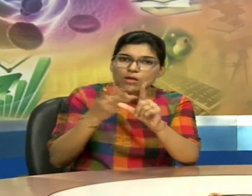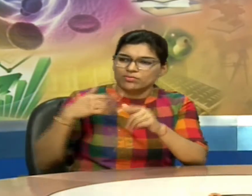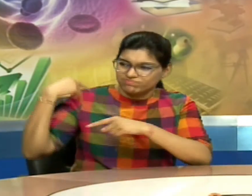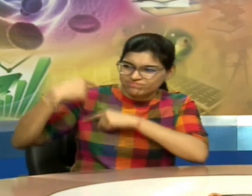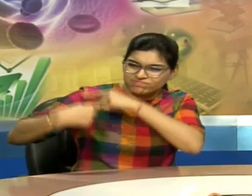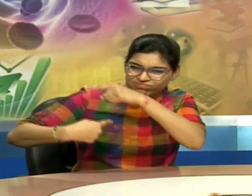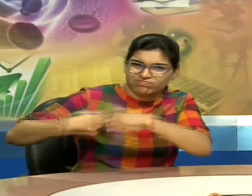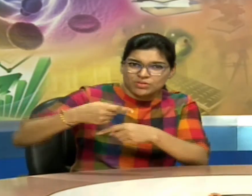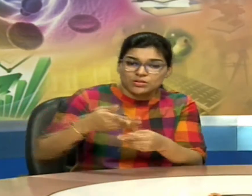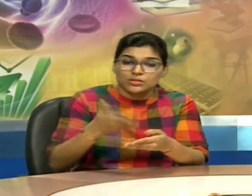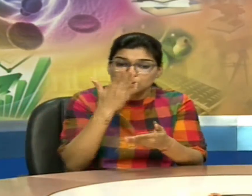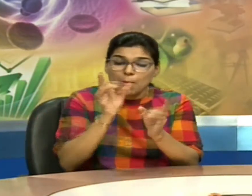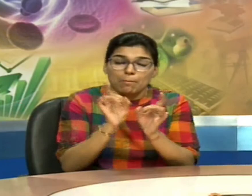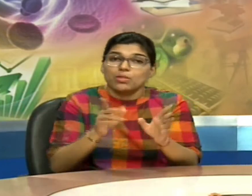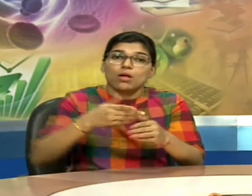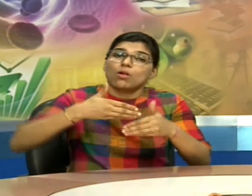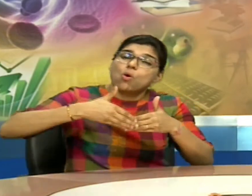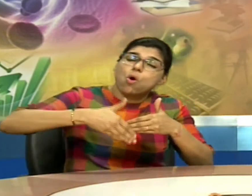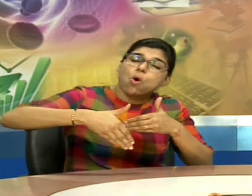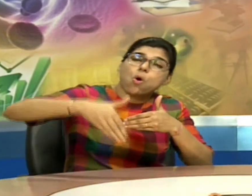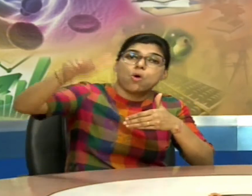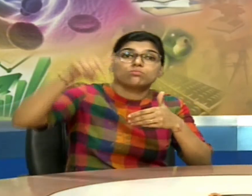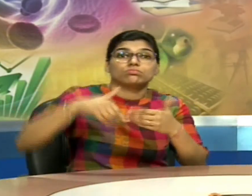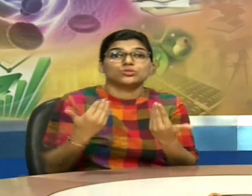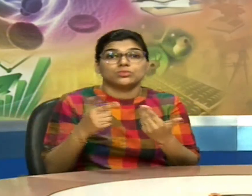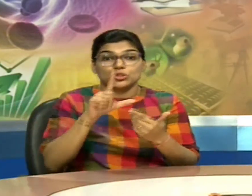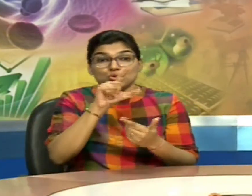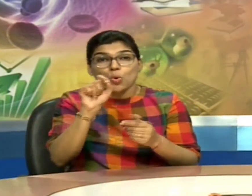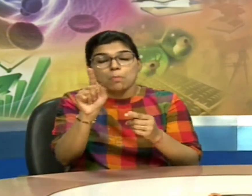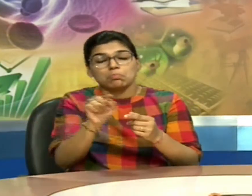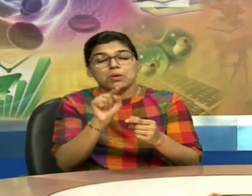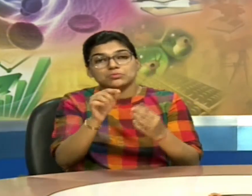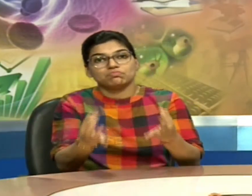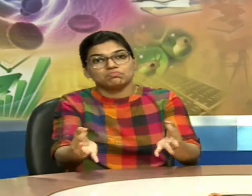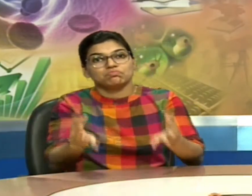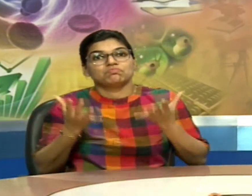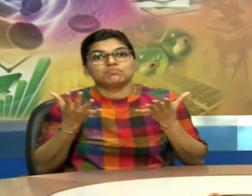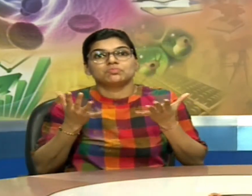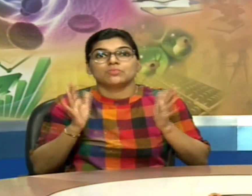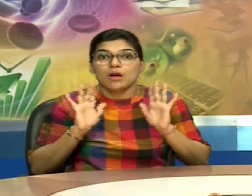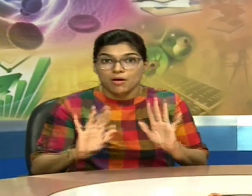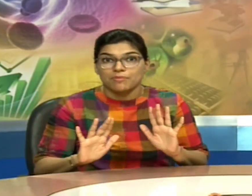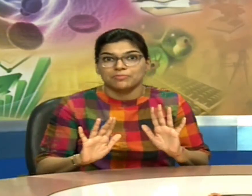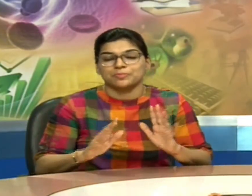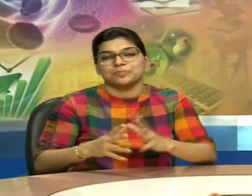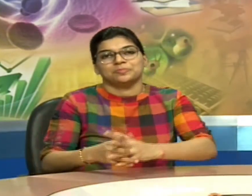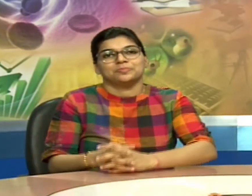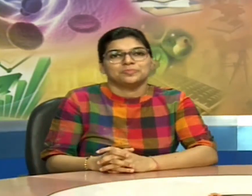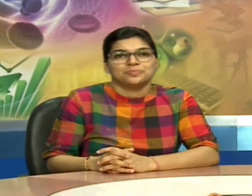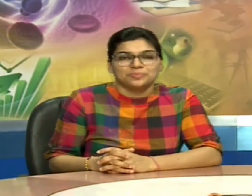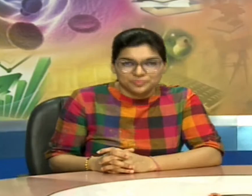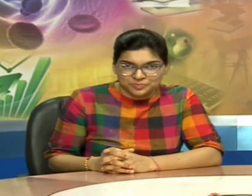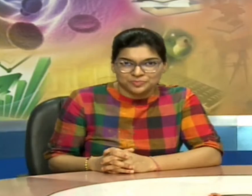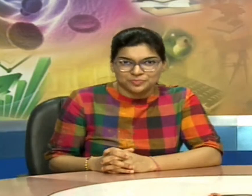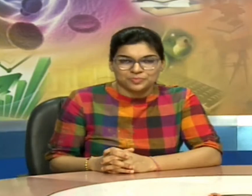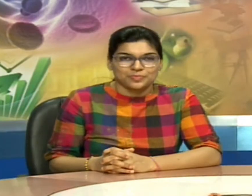recyclable and it can be used many times, or we can say innumerable